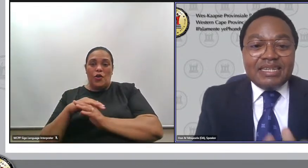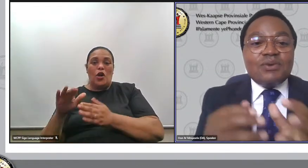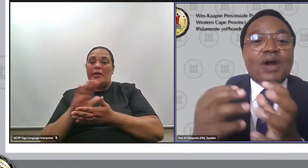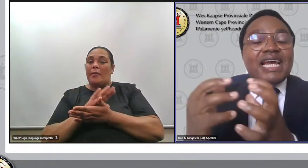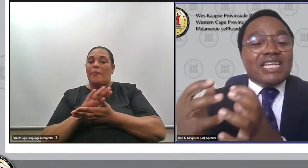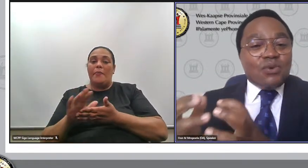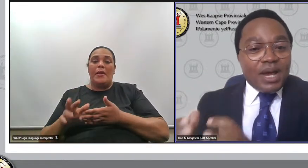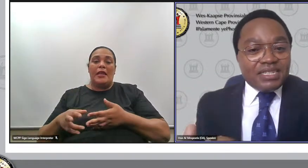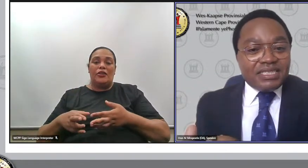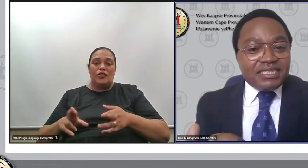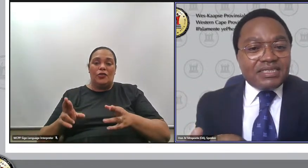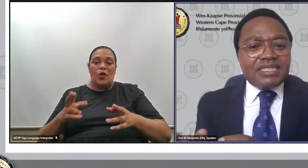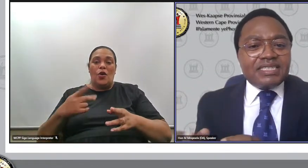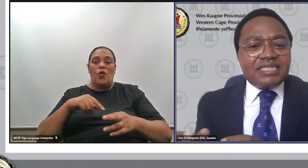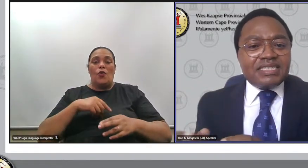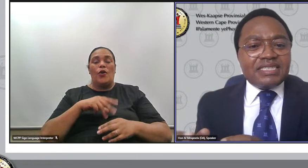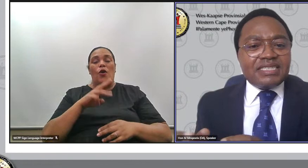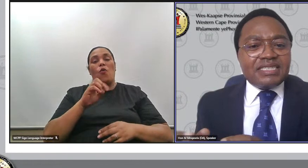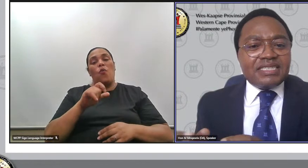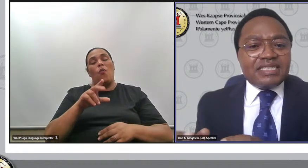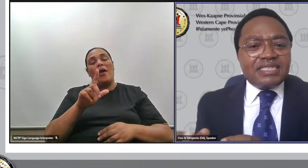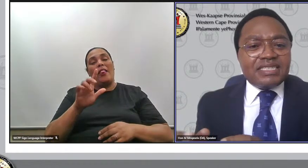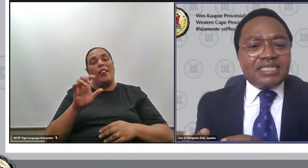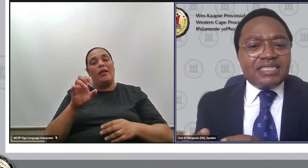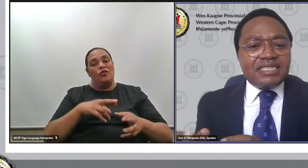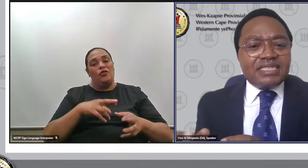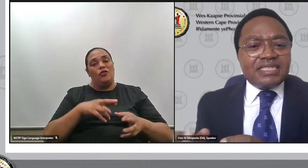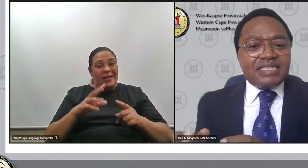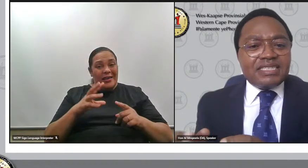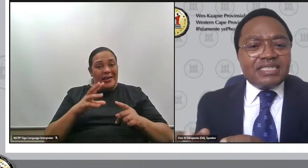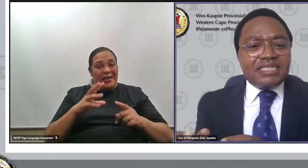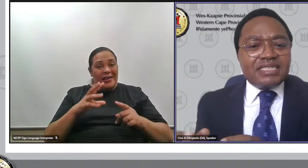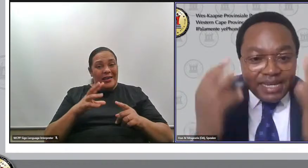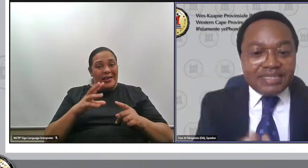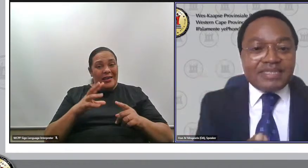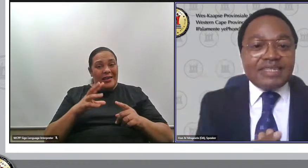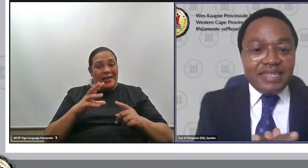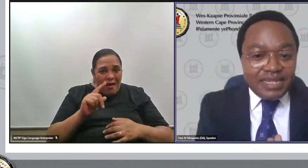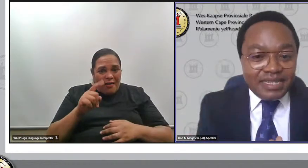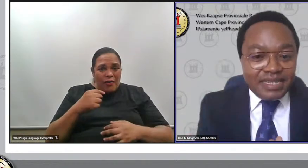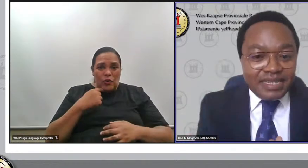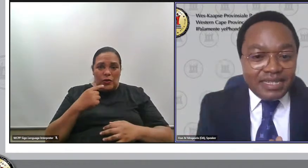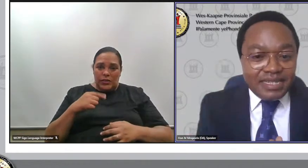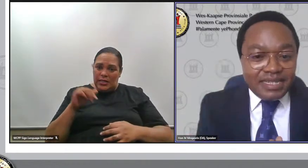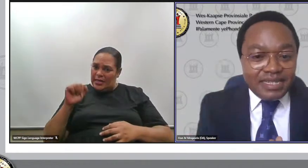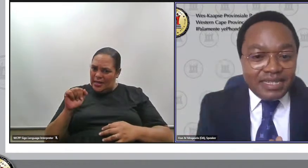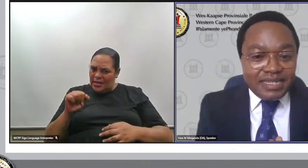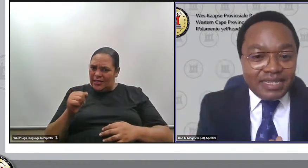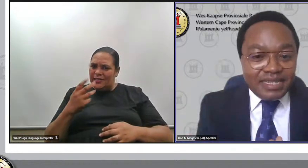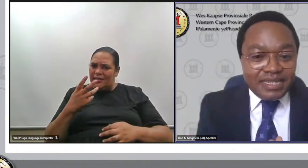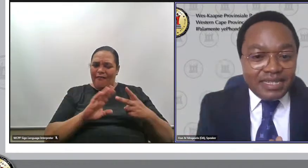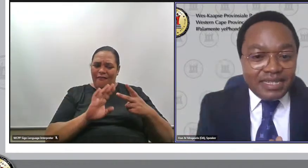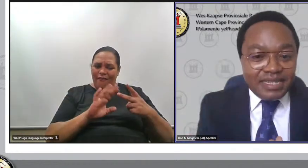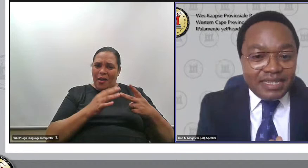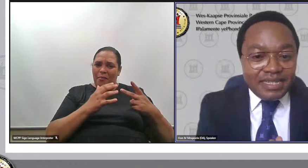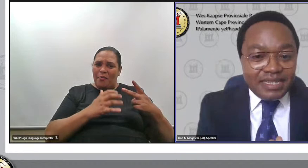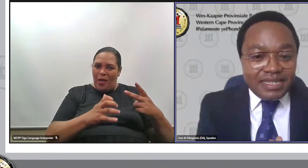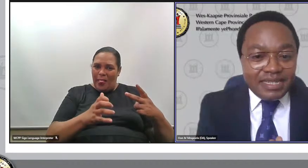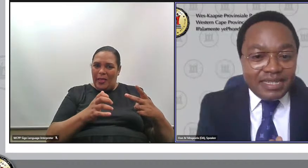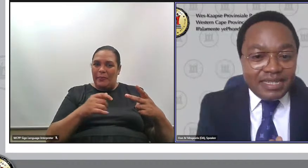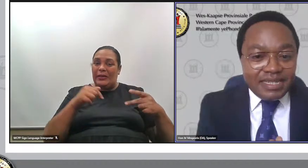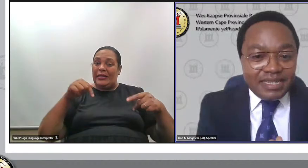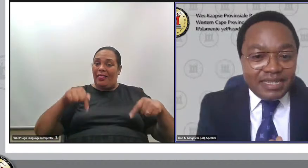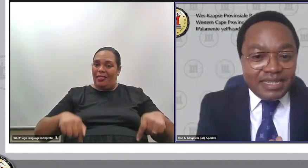Street. We're in Whale Street. They say, but is there another parliament? We say, yes, there is another parliament, and it is this